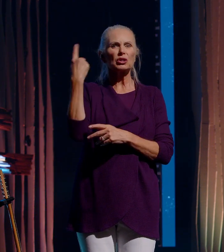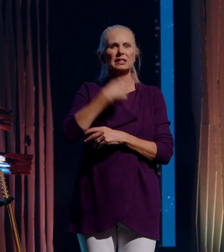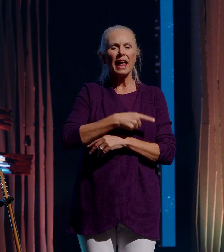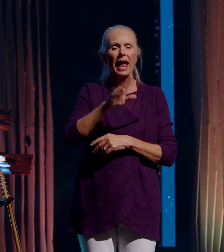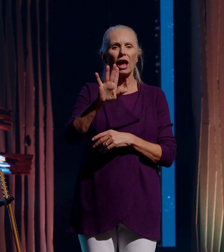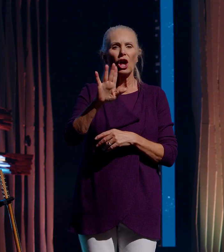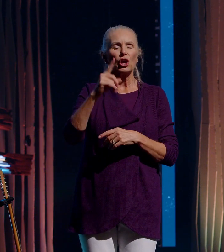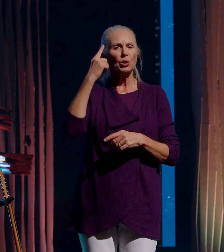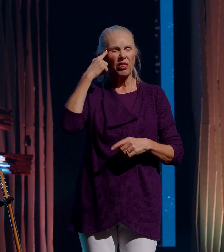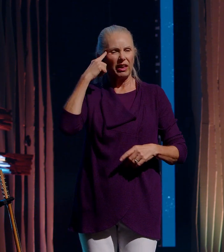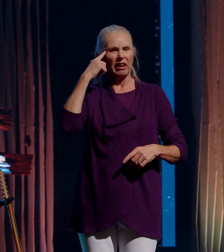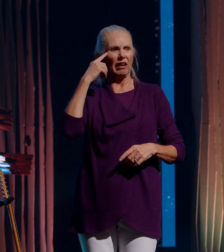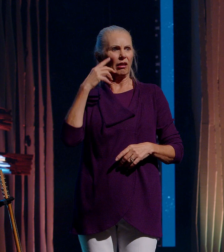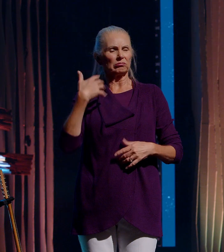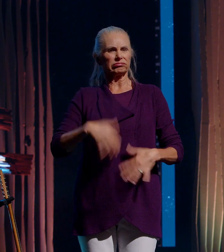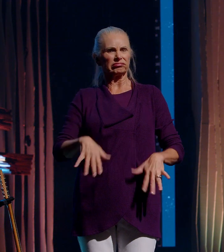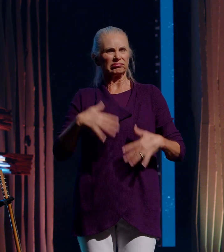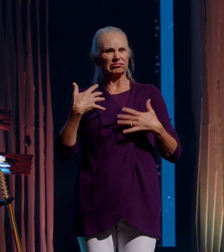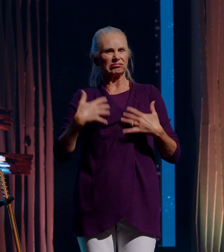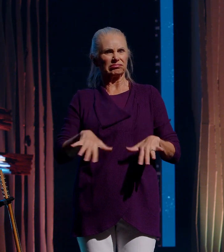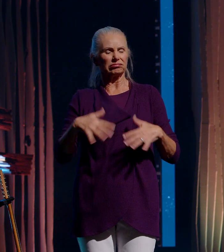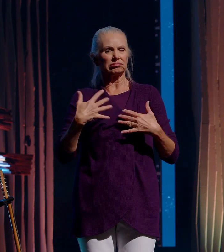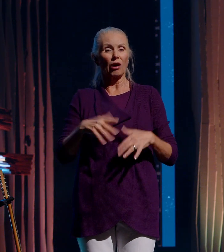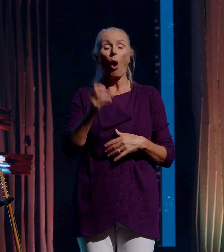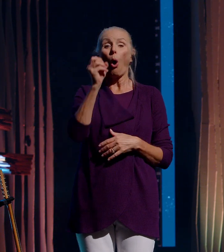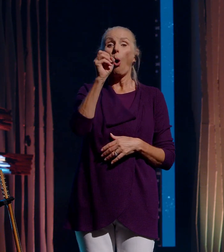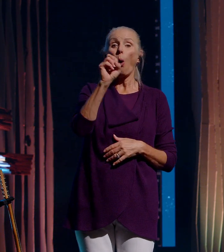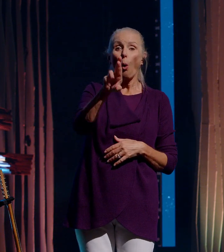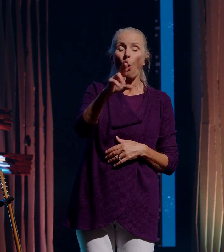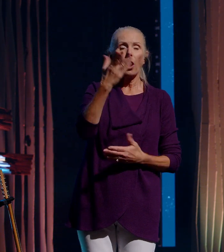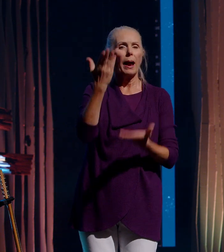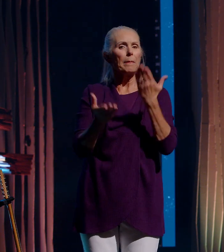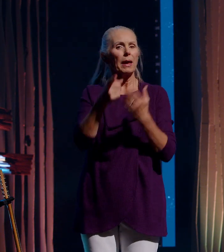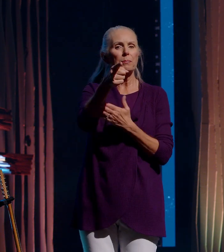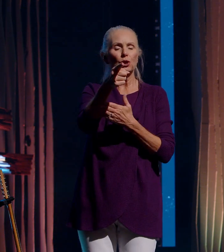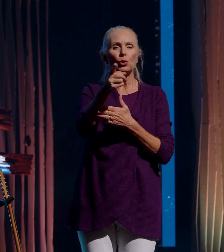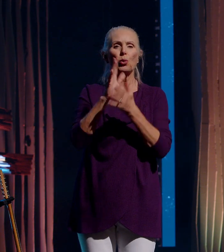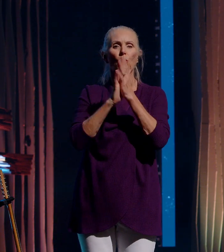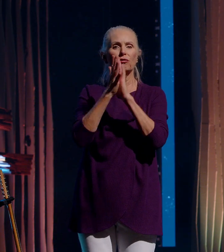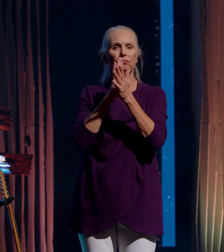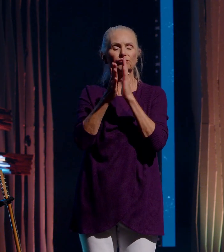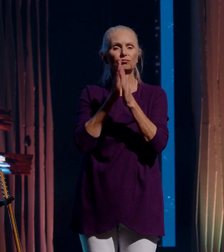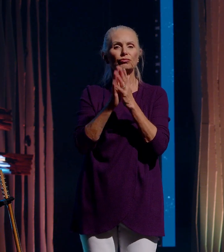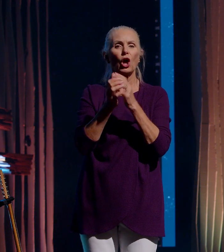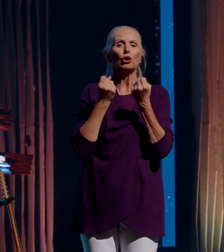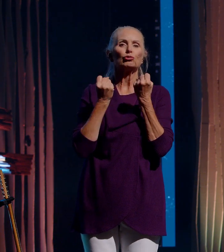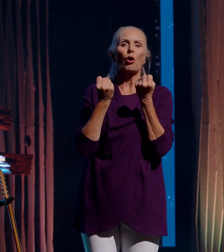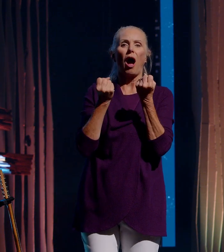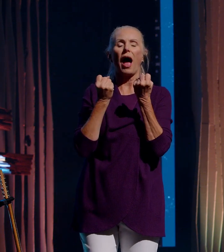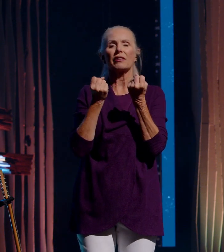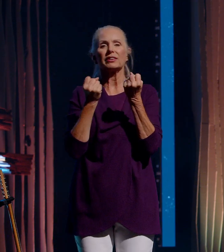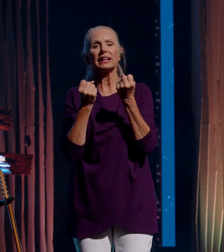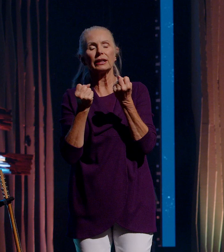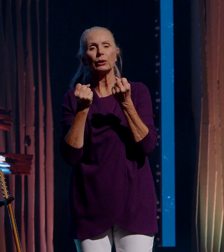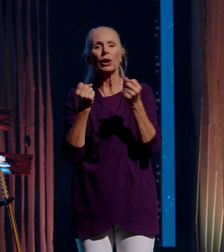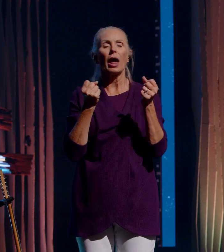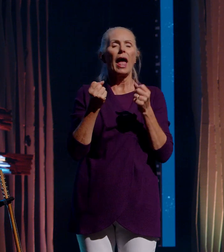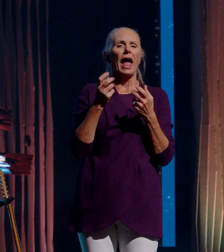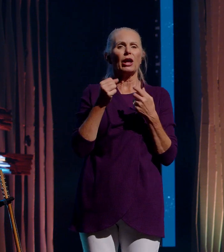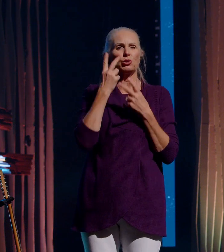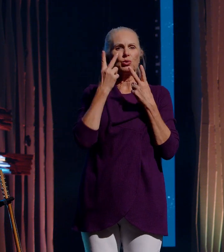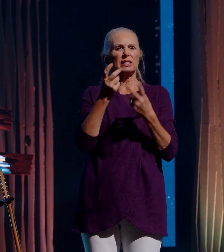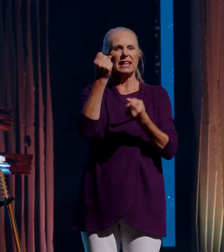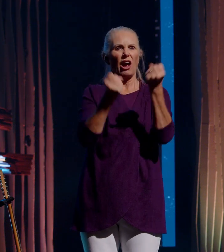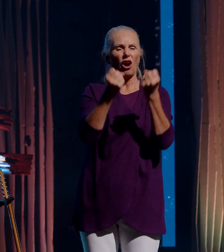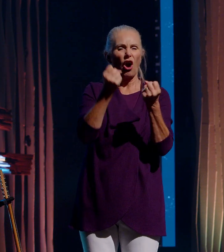mind. What about this? What if you're on the freeway and you've got the lane open, right? Just wide open in front of you, you see a car that's starting to merge.